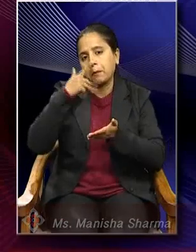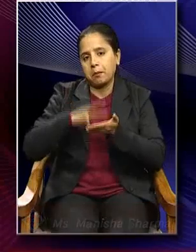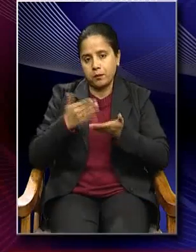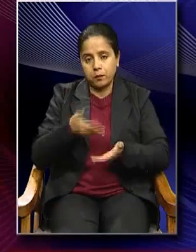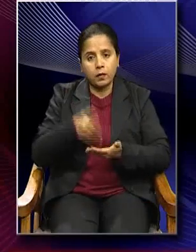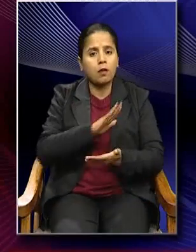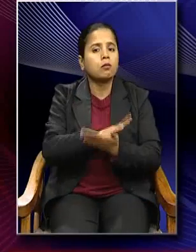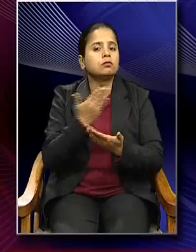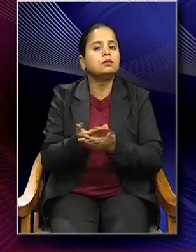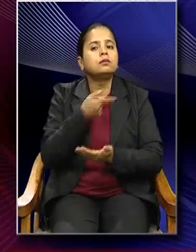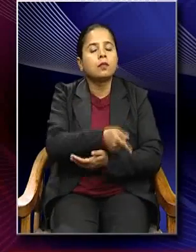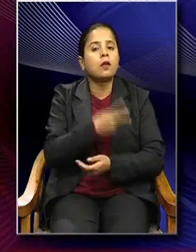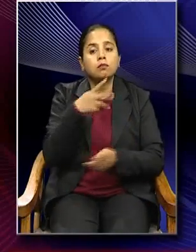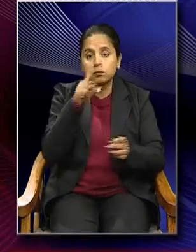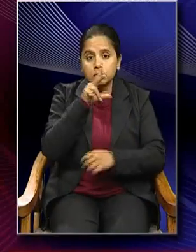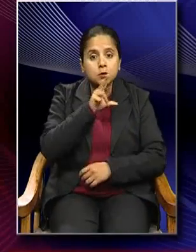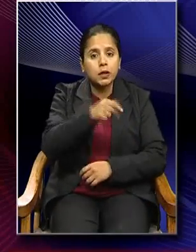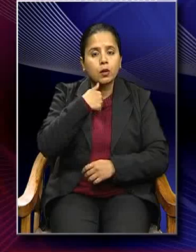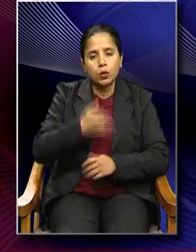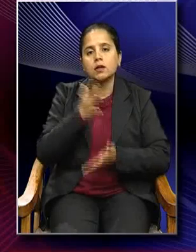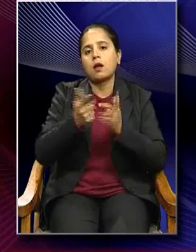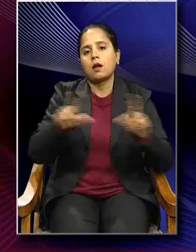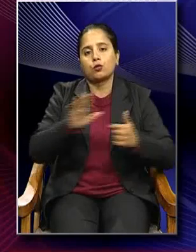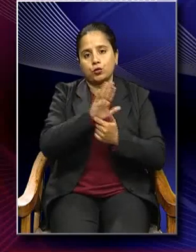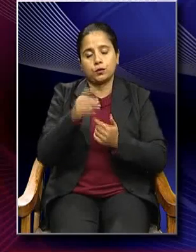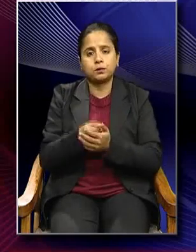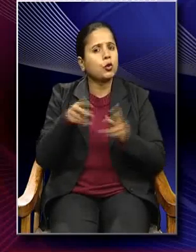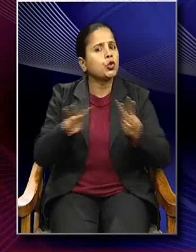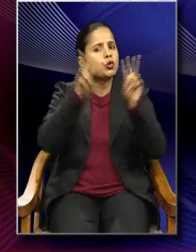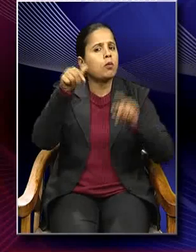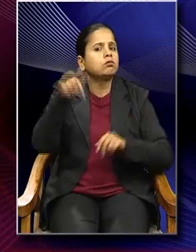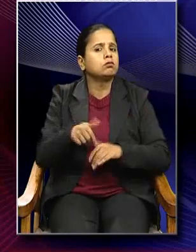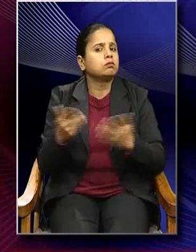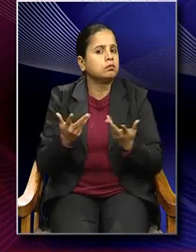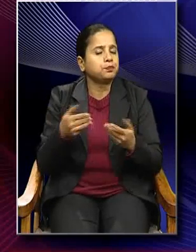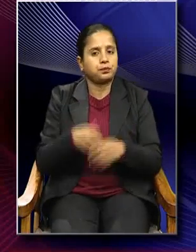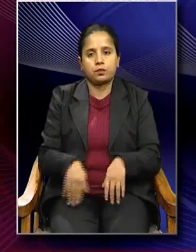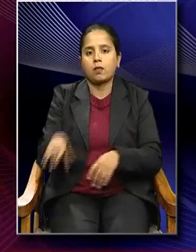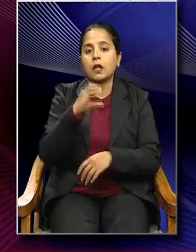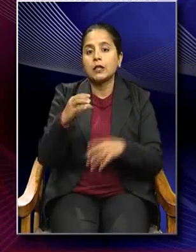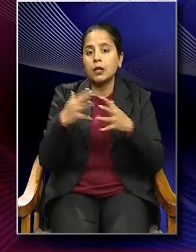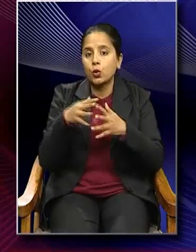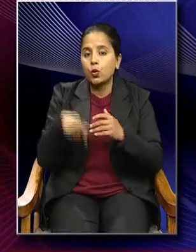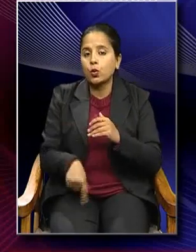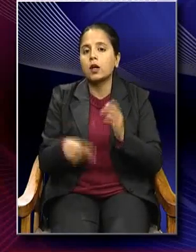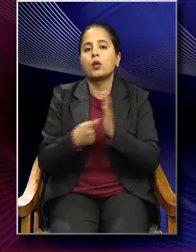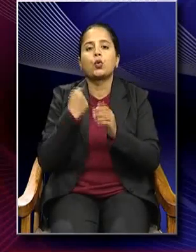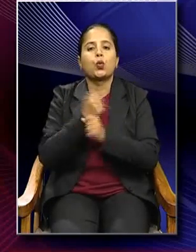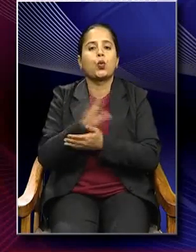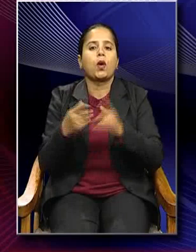to translate the lecture in sign language. The topic for discussion today is C. Wright Mill's